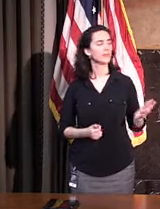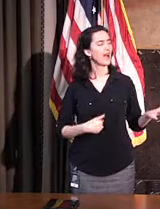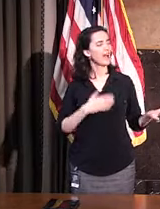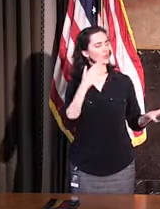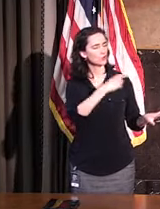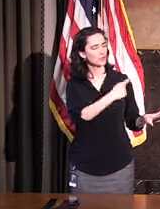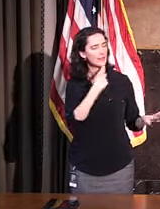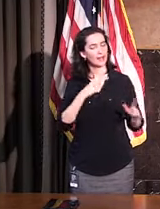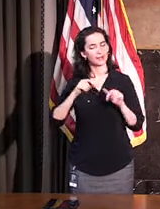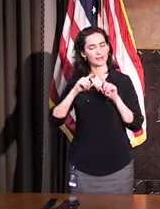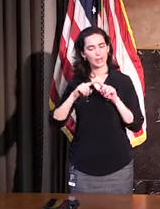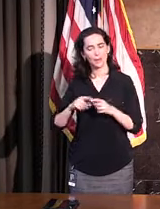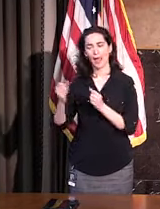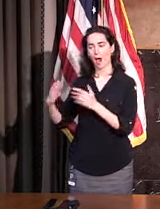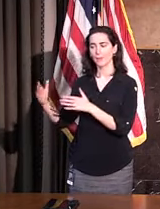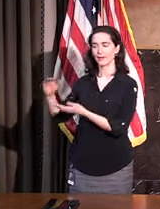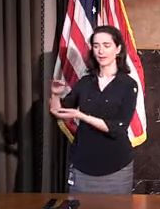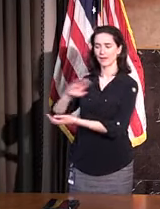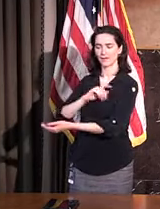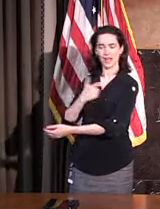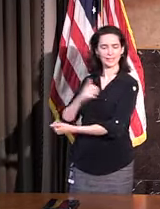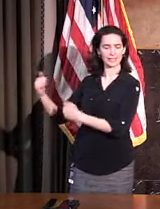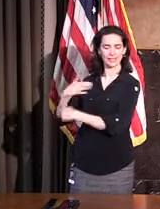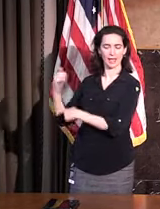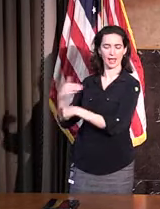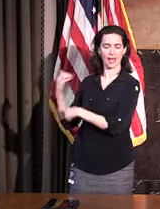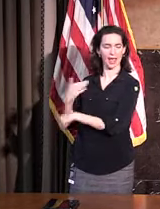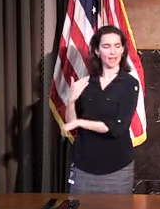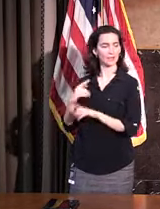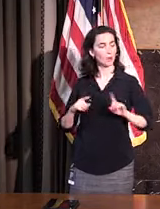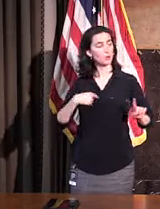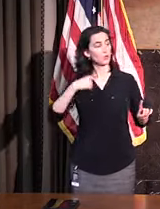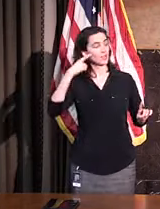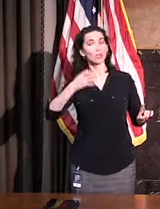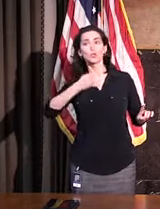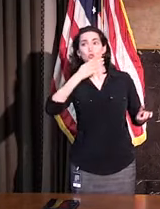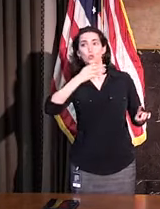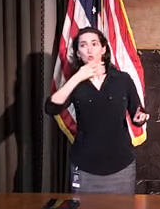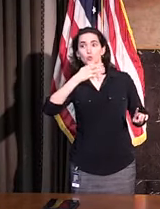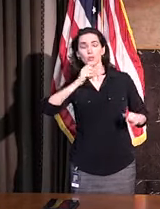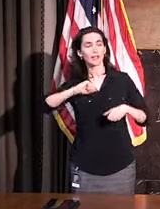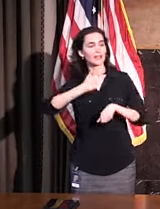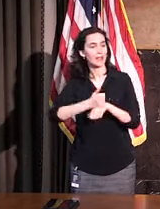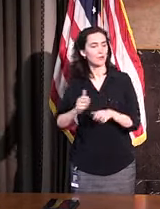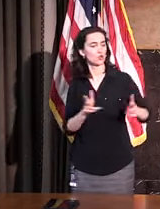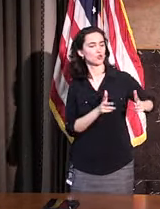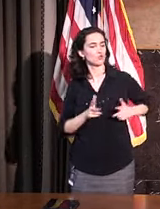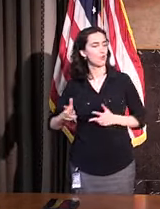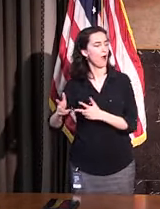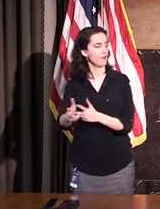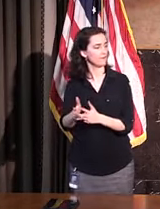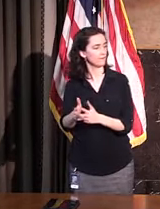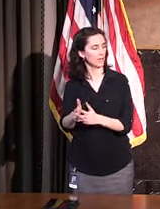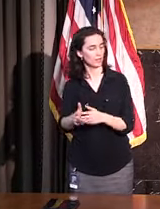are we months out from, say, creating a drive-through vaccine with National